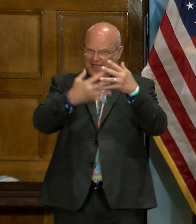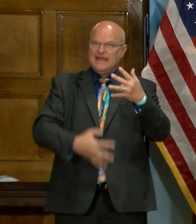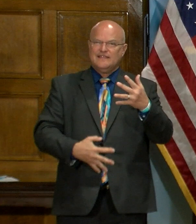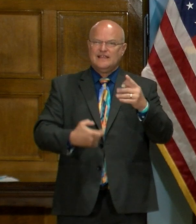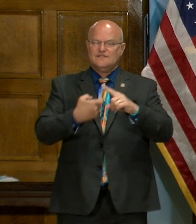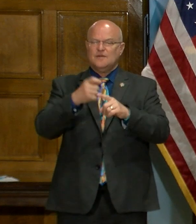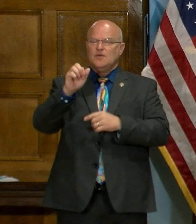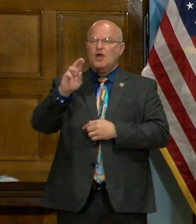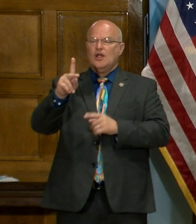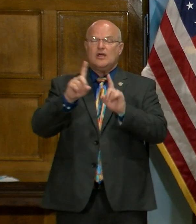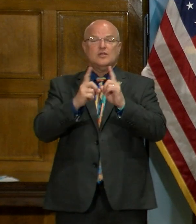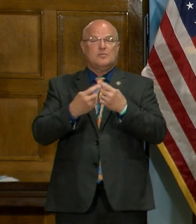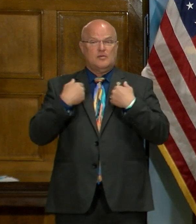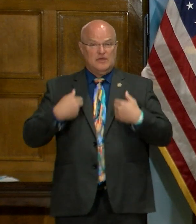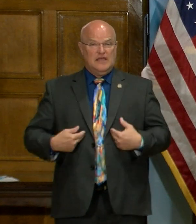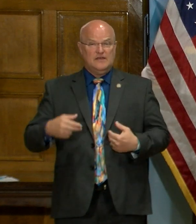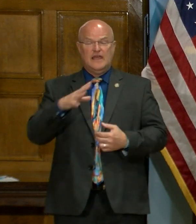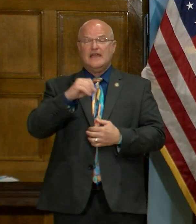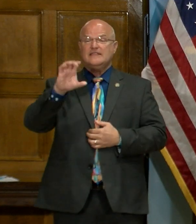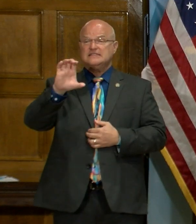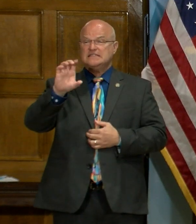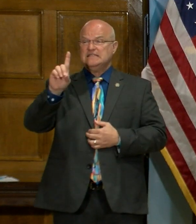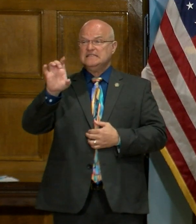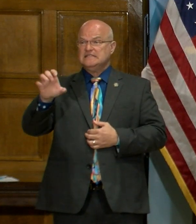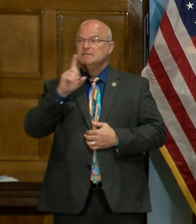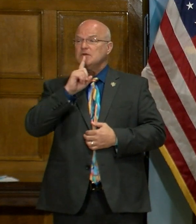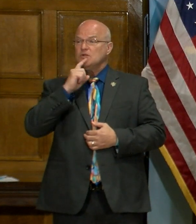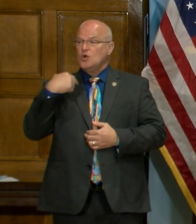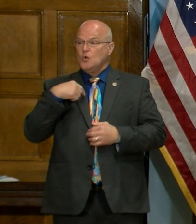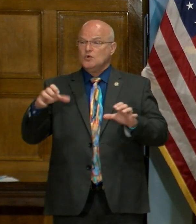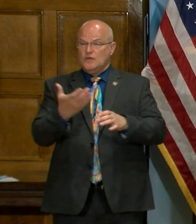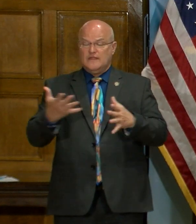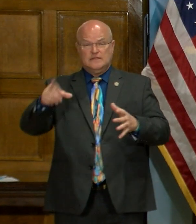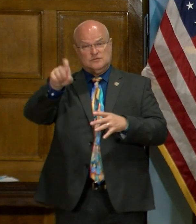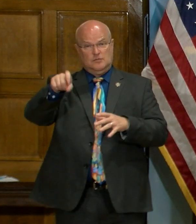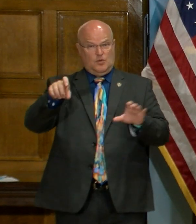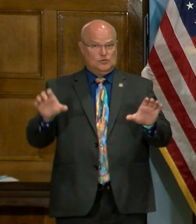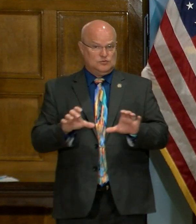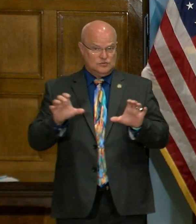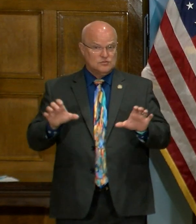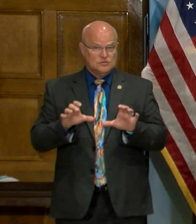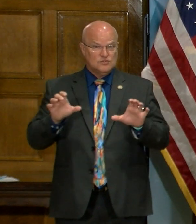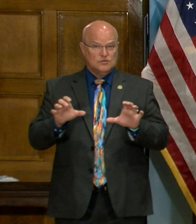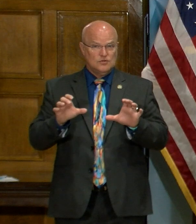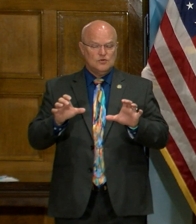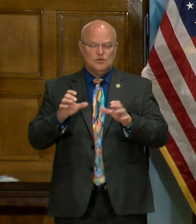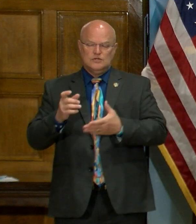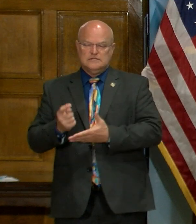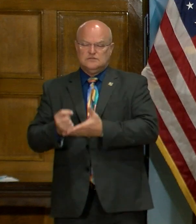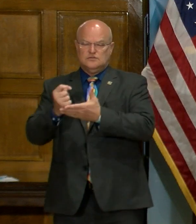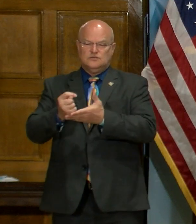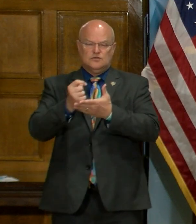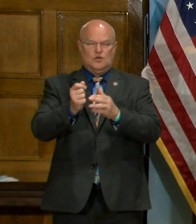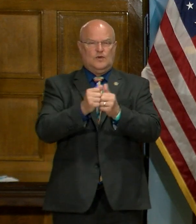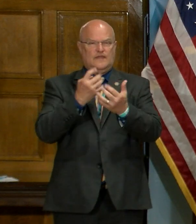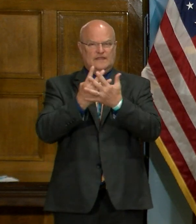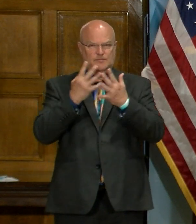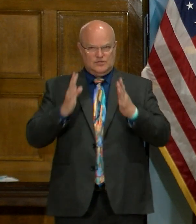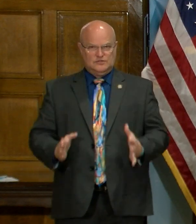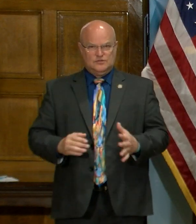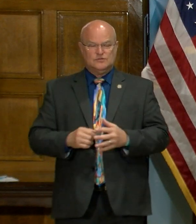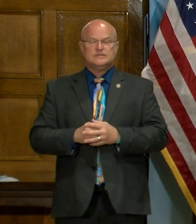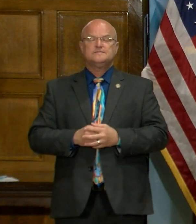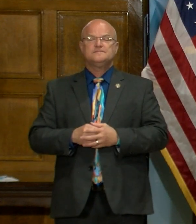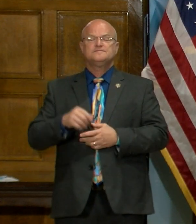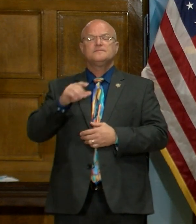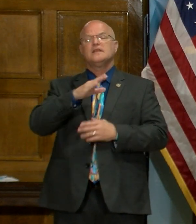the Arkansas Department of Health and CDC to make sure we're doing the things we're supposed to treat our inmate population. At